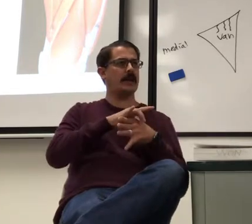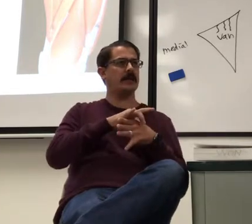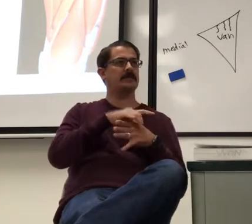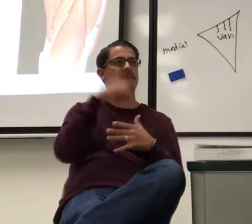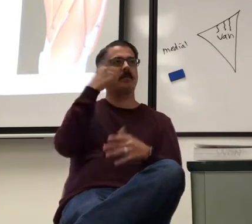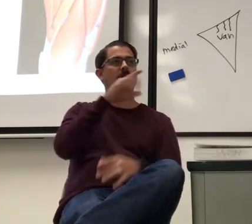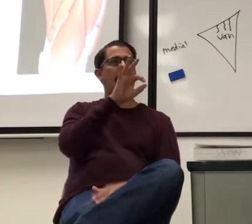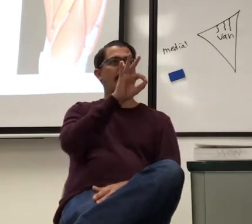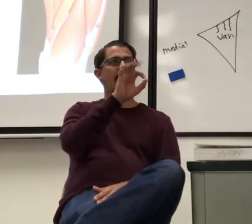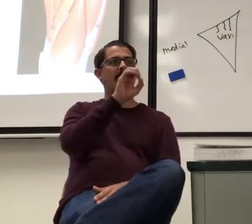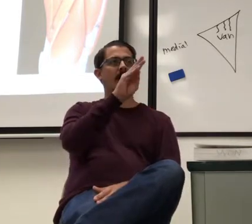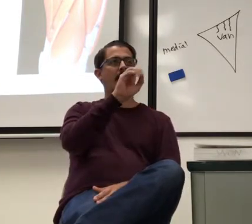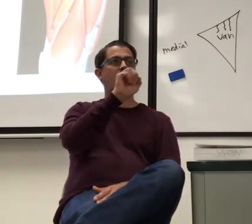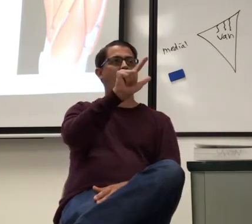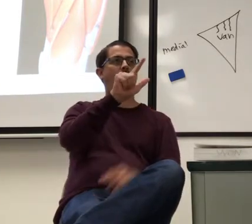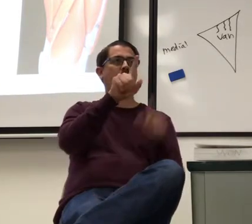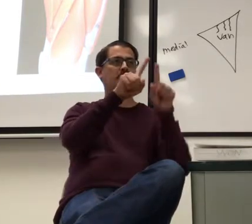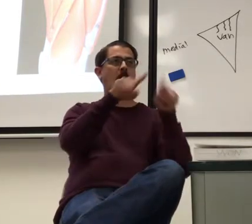femoral triangle.